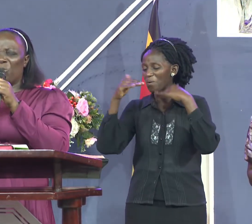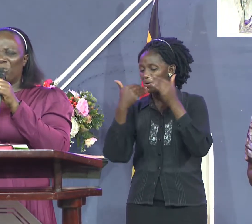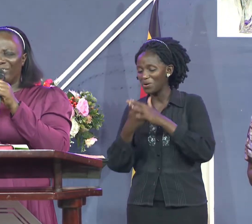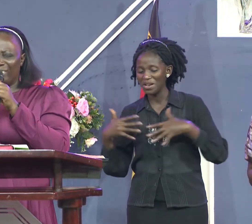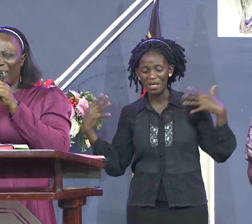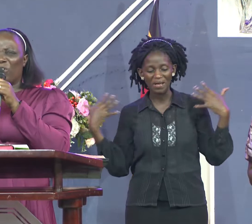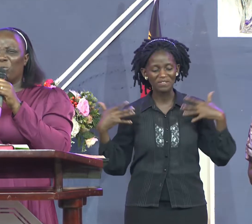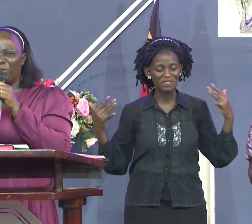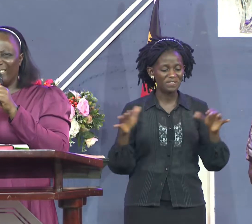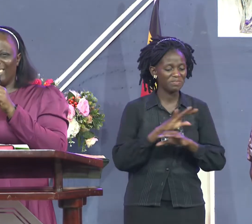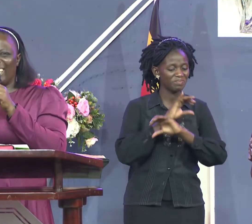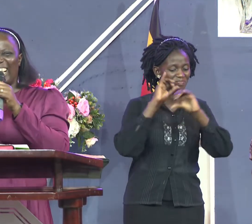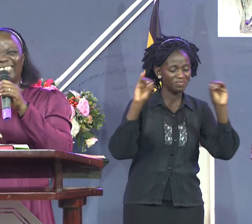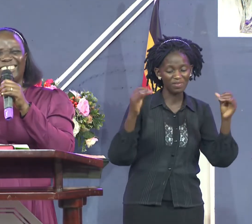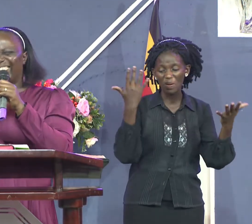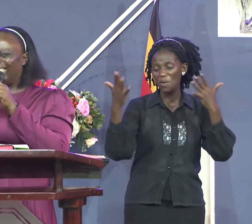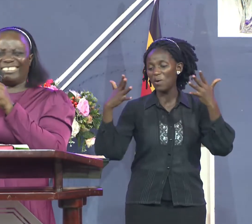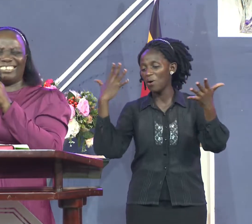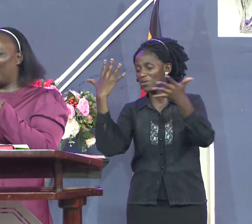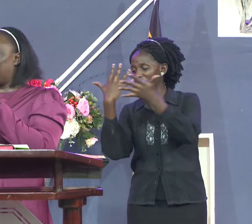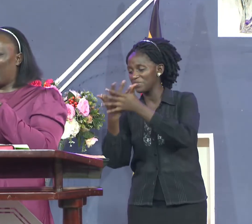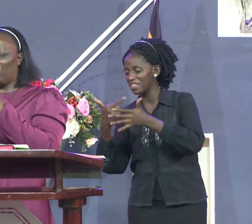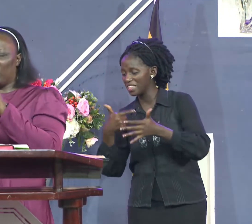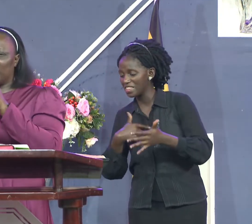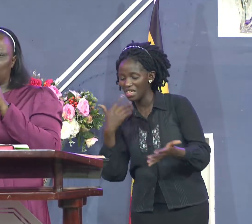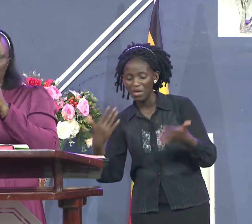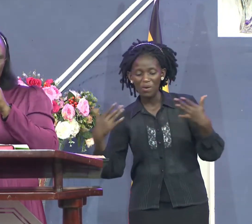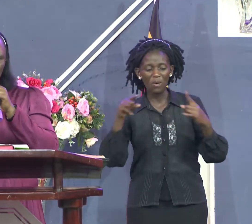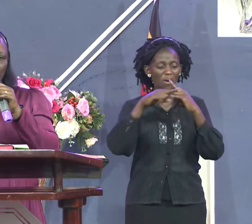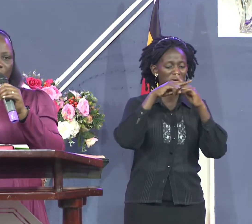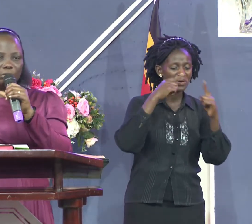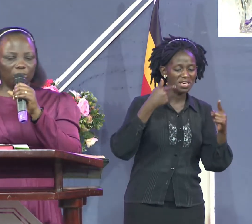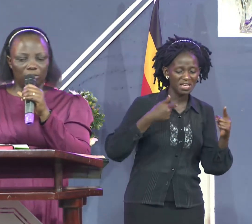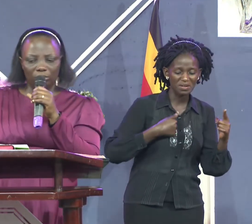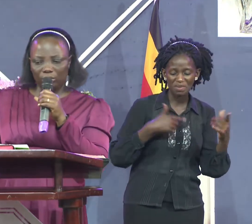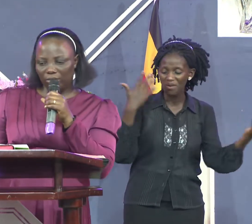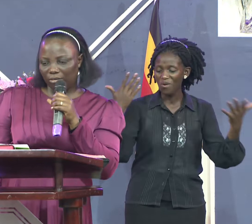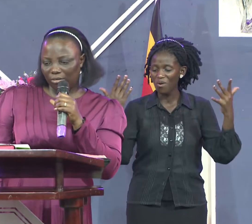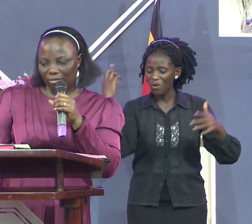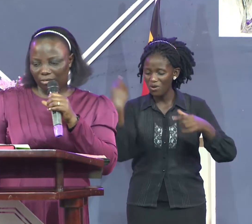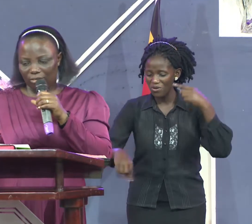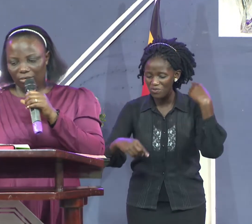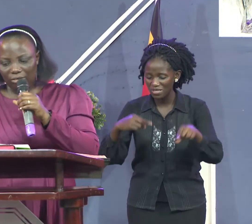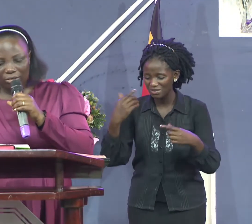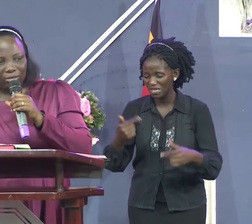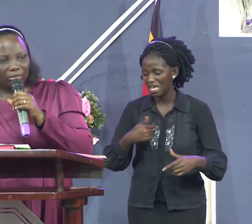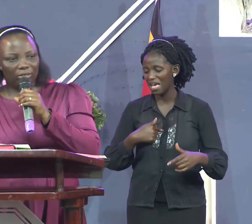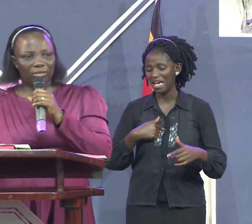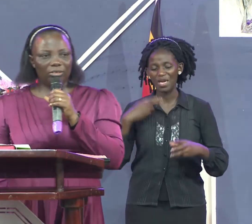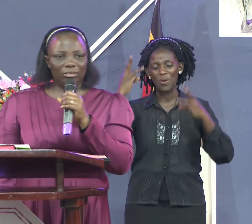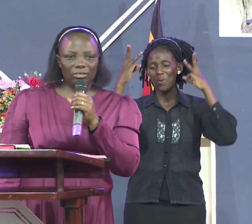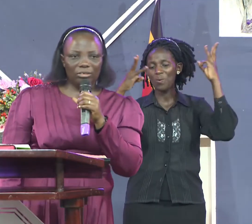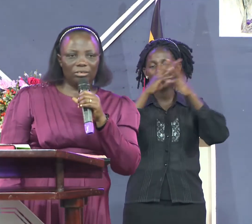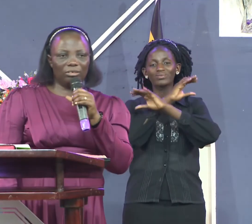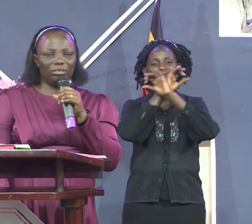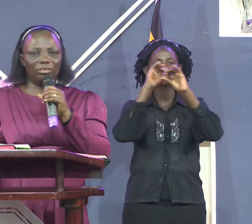onkuba oba onsiba oba onzita nze nali tebikyankwatako. Mami, I had mounted to a level of not being